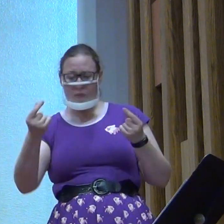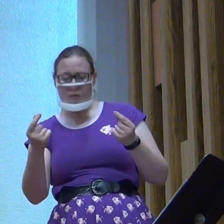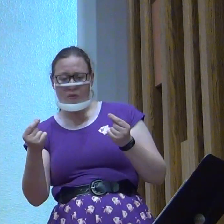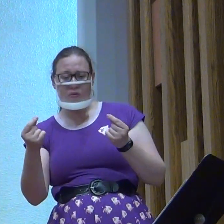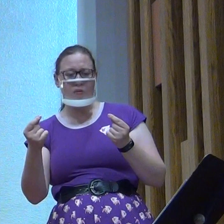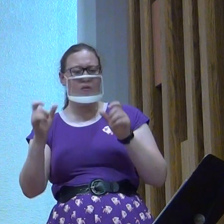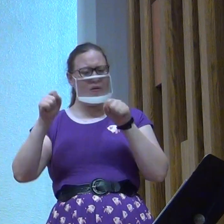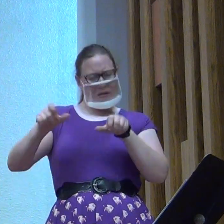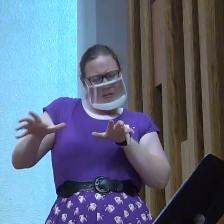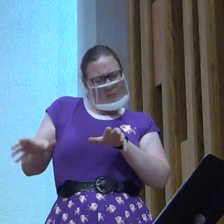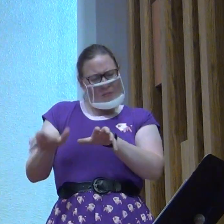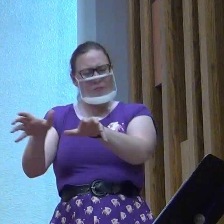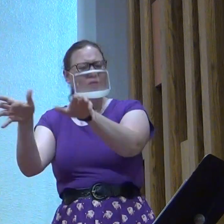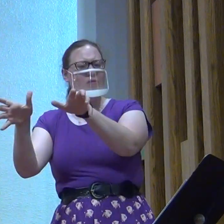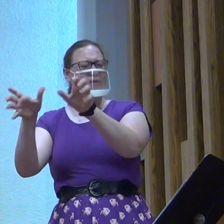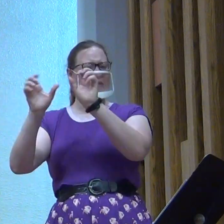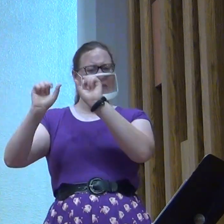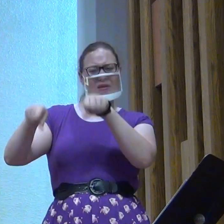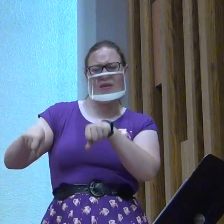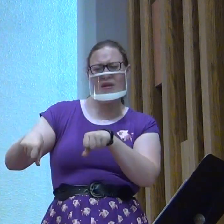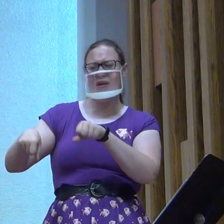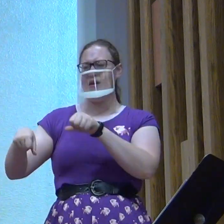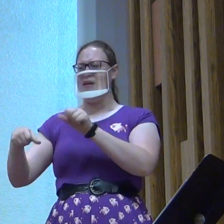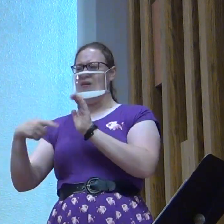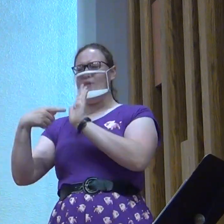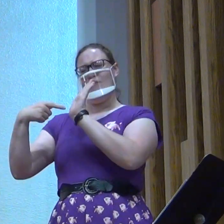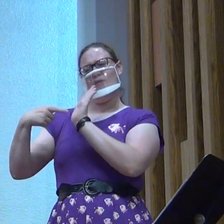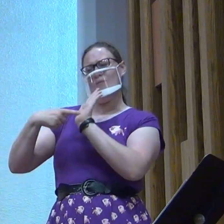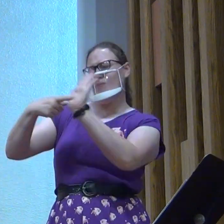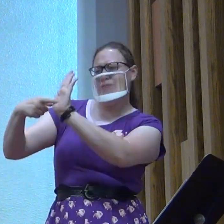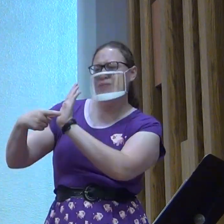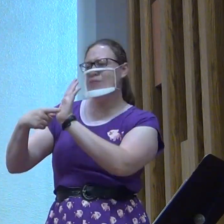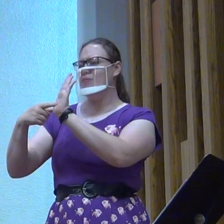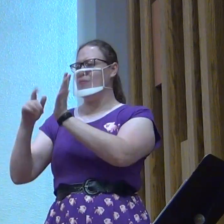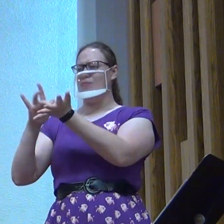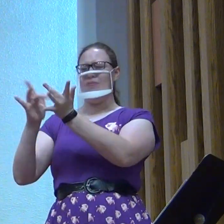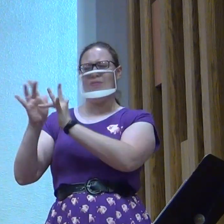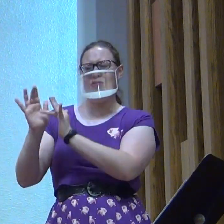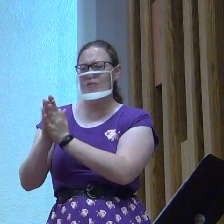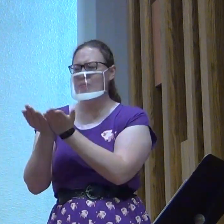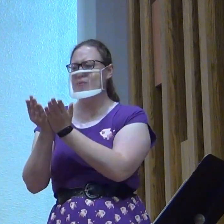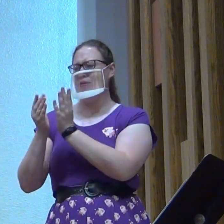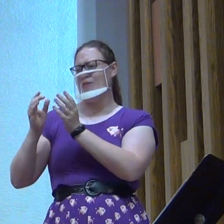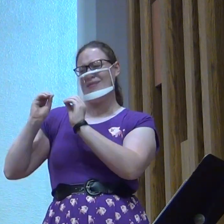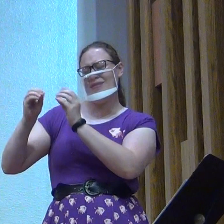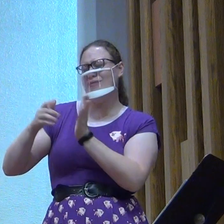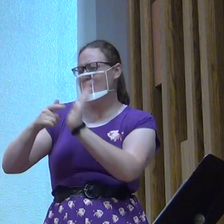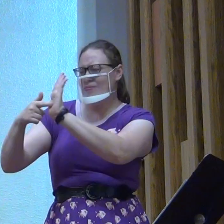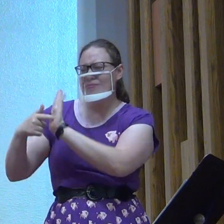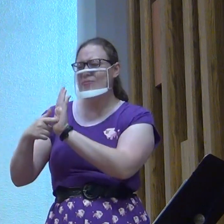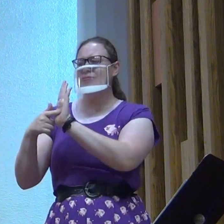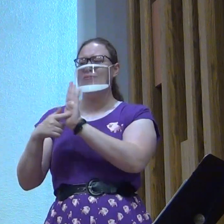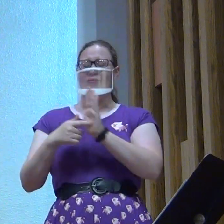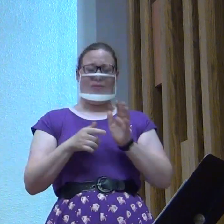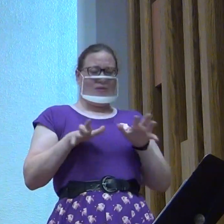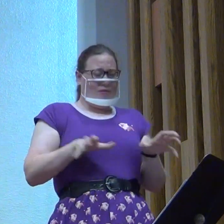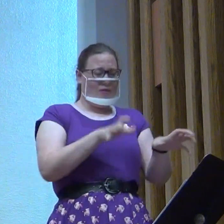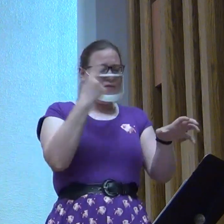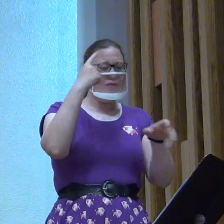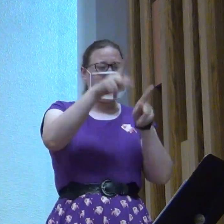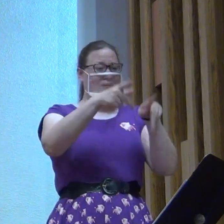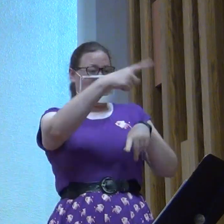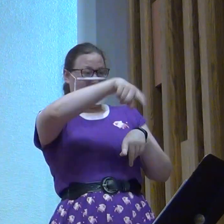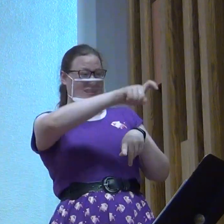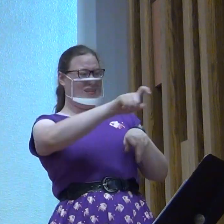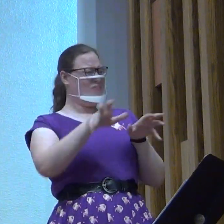witness. Service to those in need and witness to those who don't know you, and that may be the same person